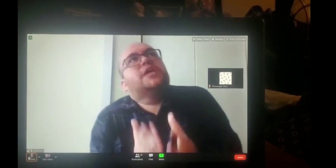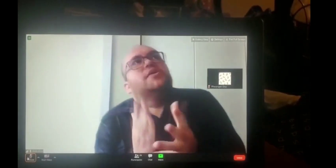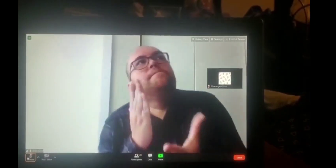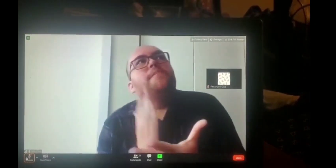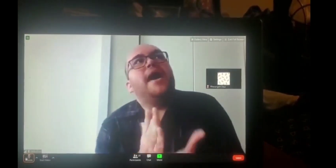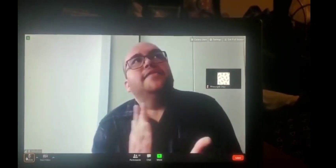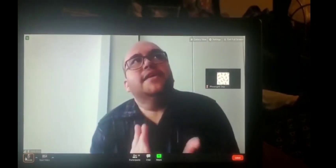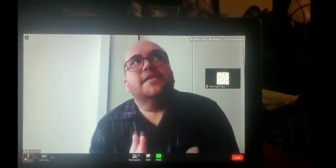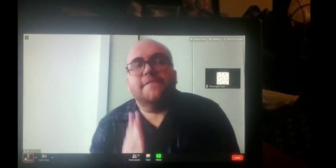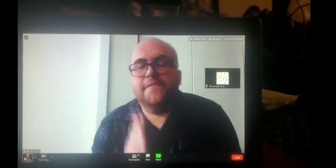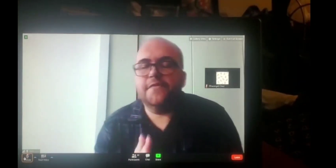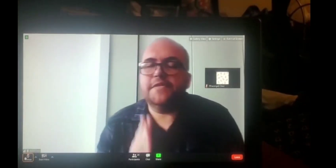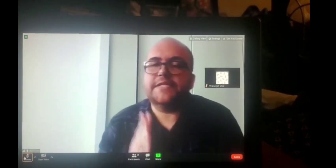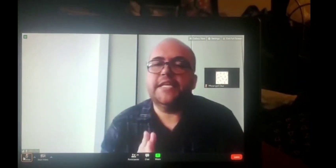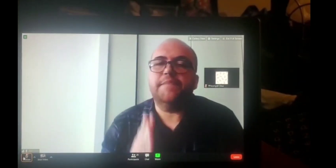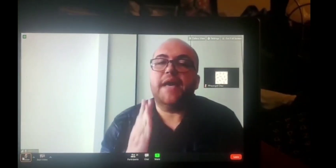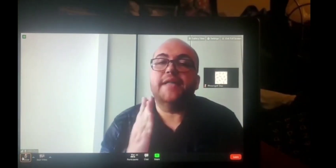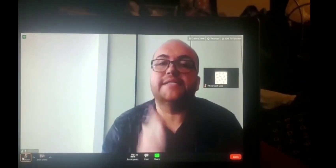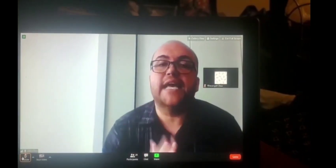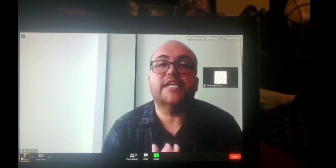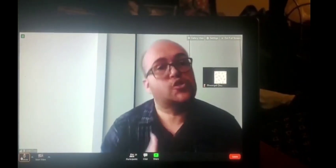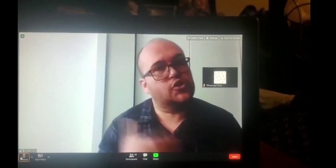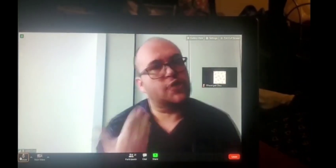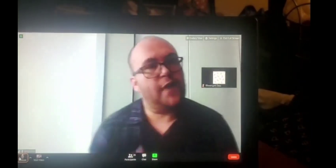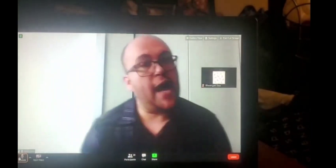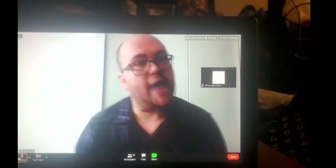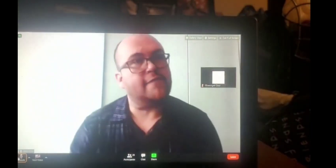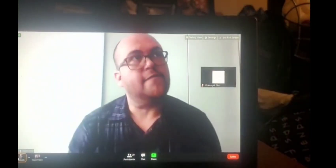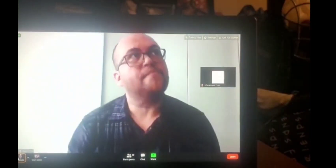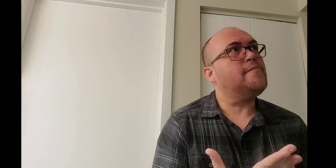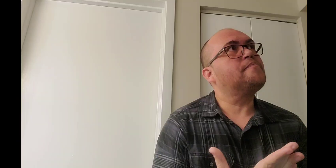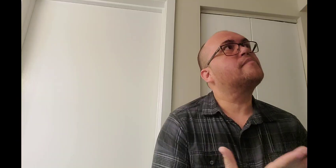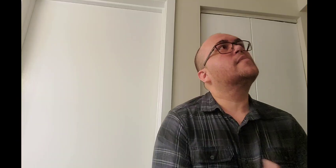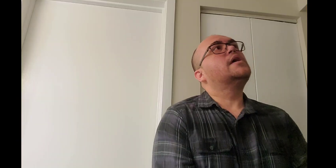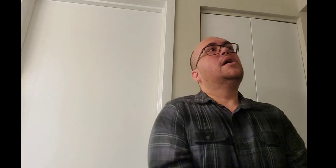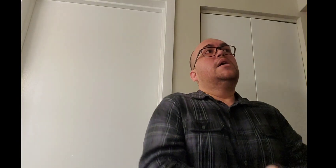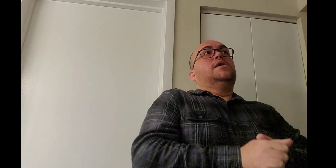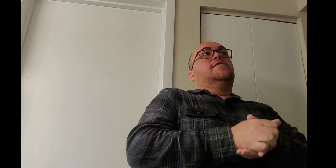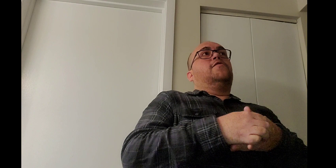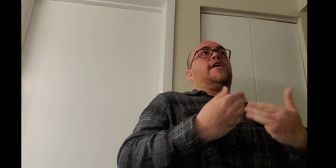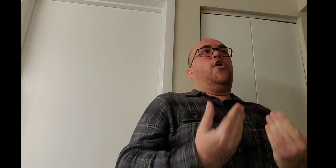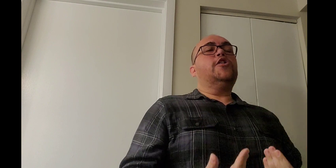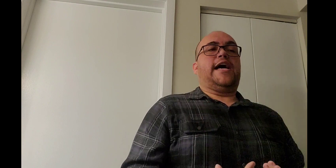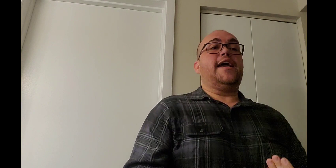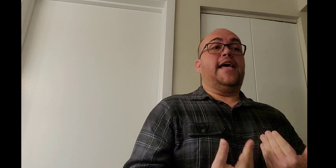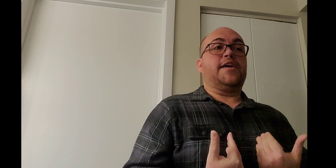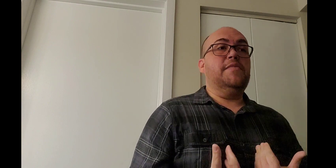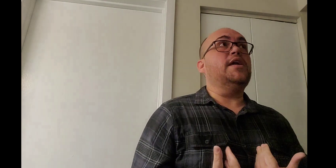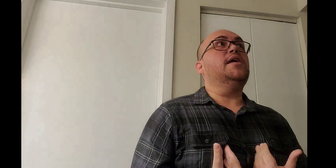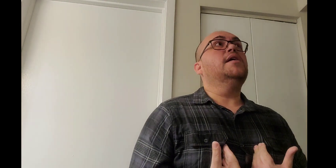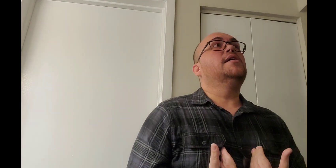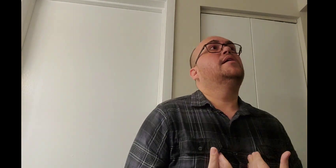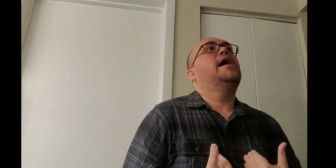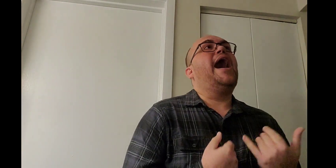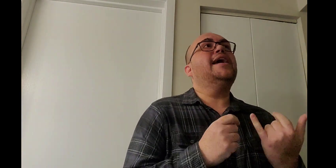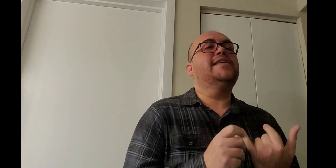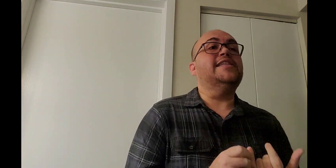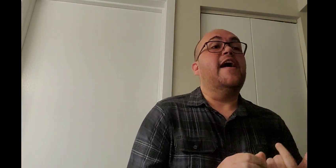man needed food sleep and sex to survive for an old guy like me i need